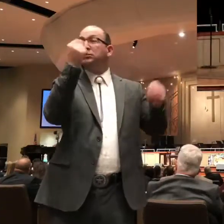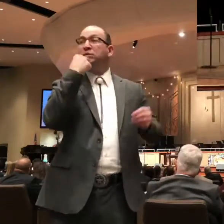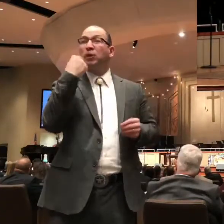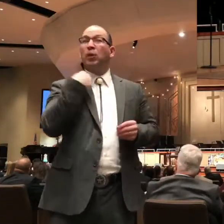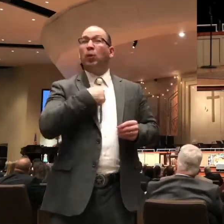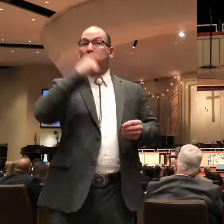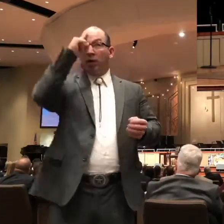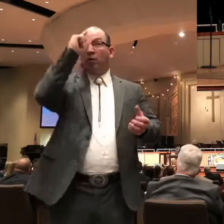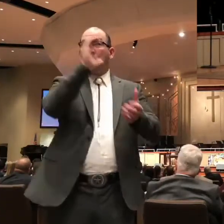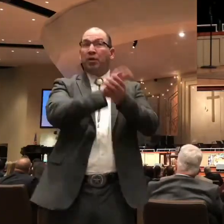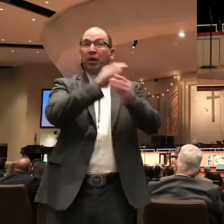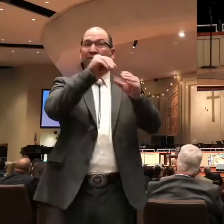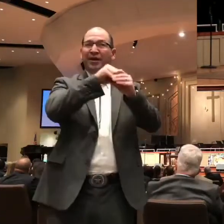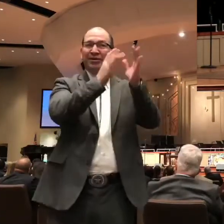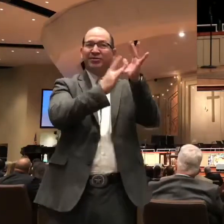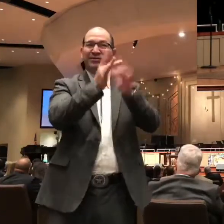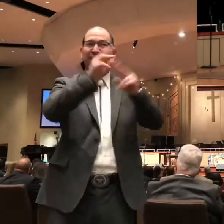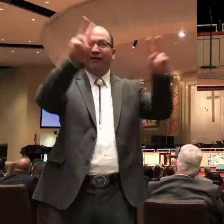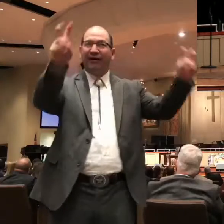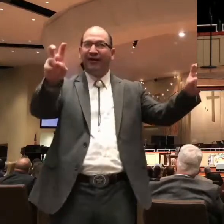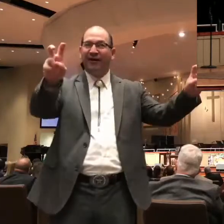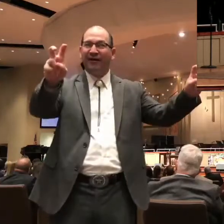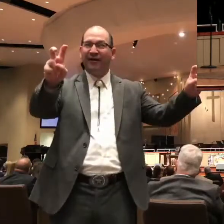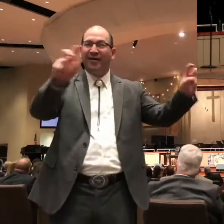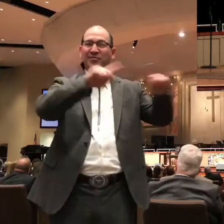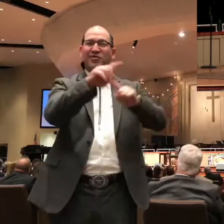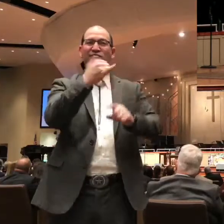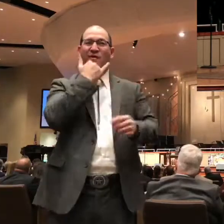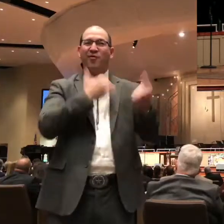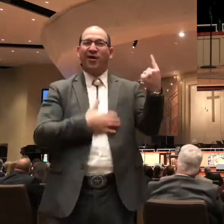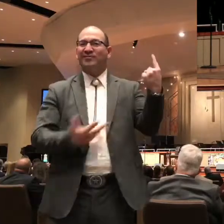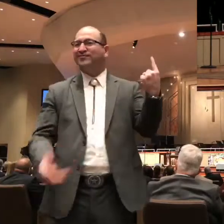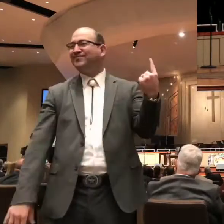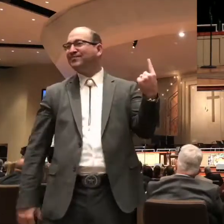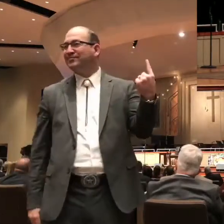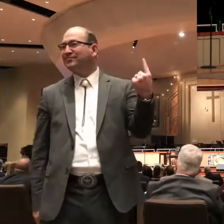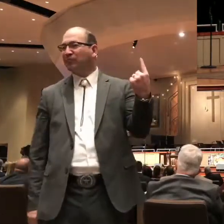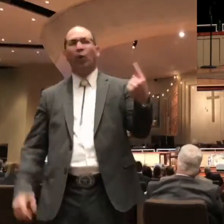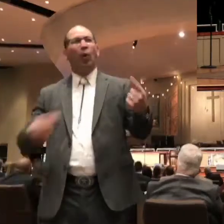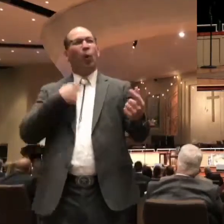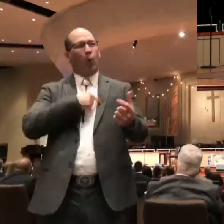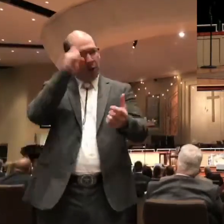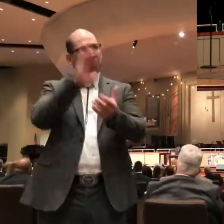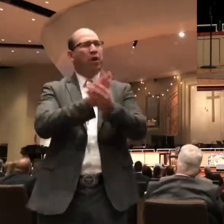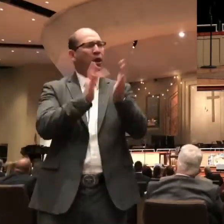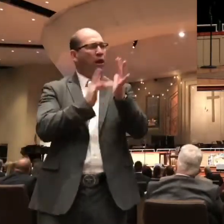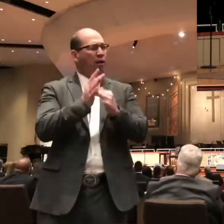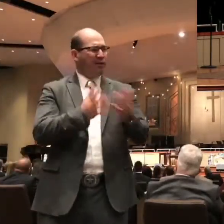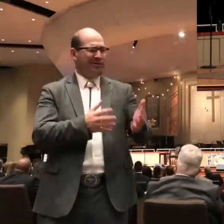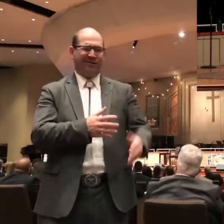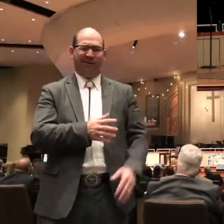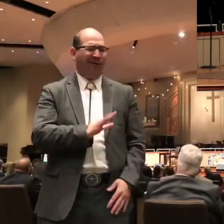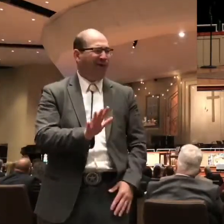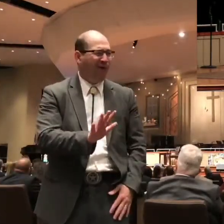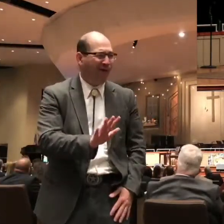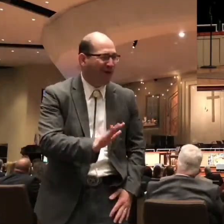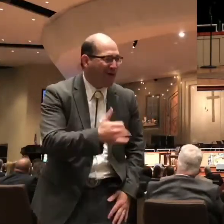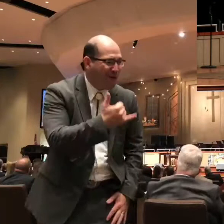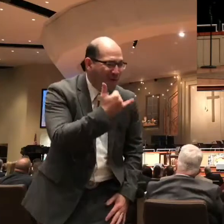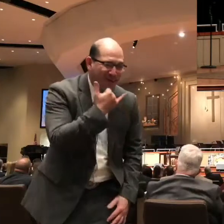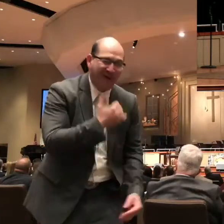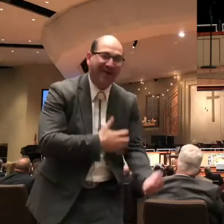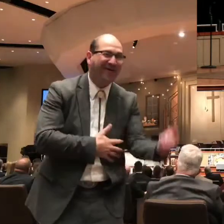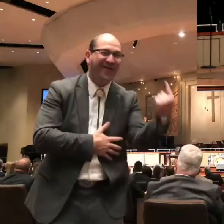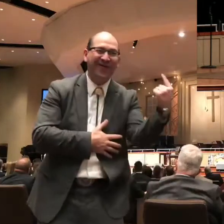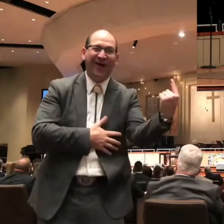in an entirely different concept of Jesus Christ. Oh, we believe in Jesus too. They don't tell you that they believe in a